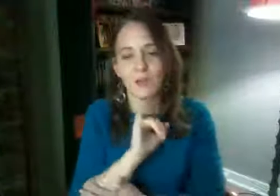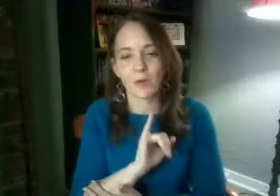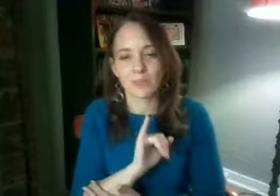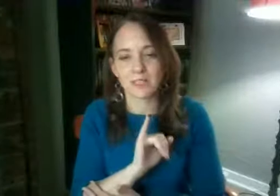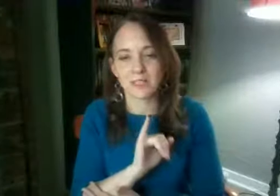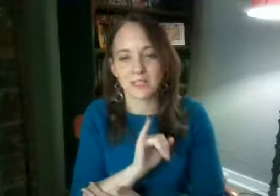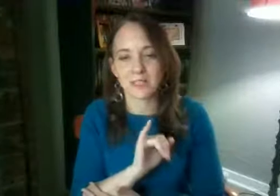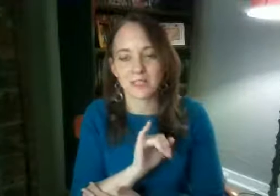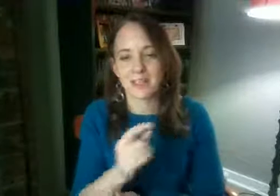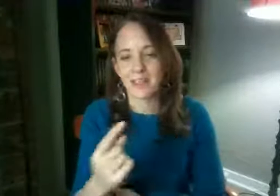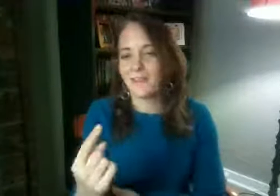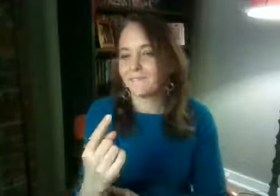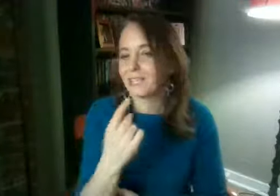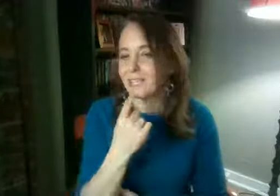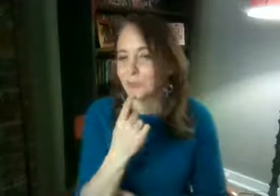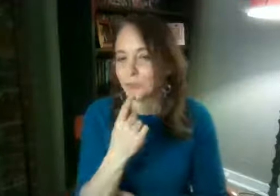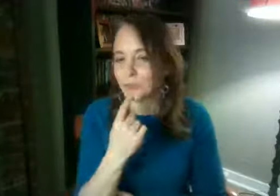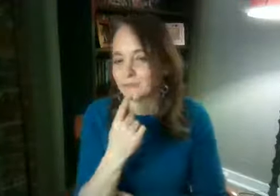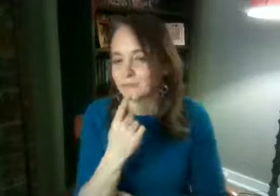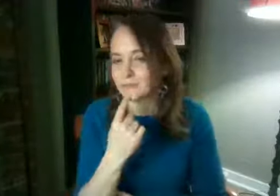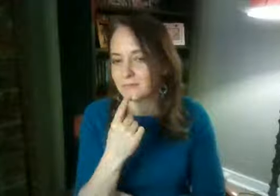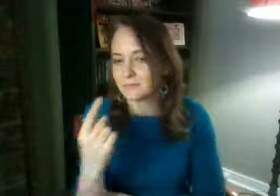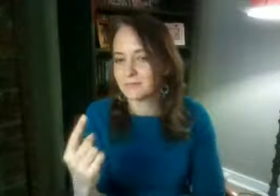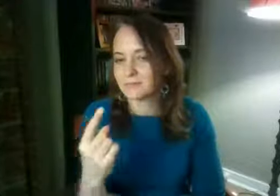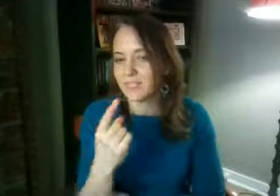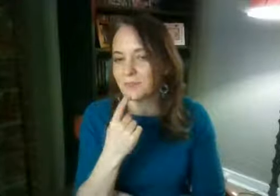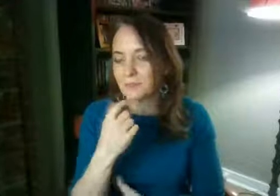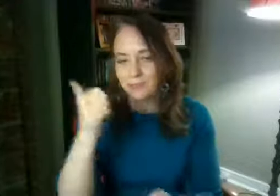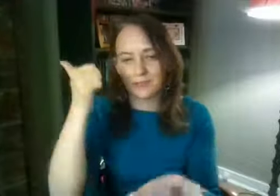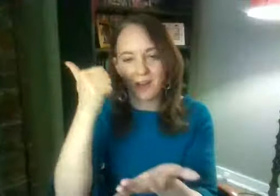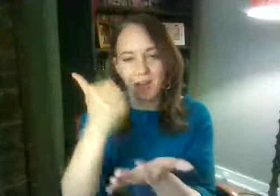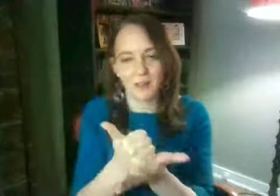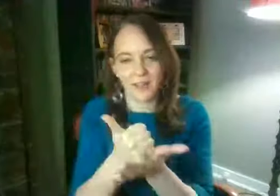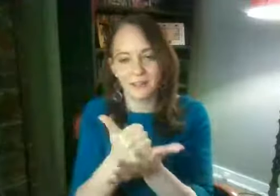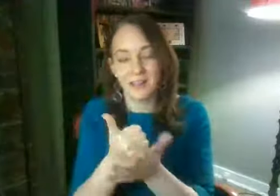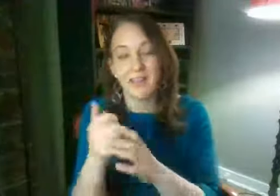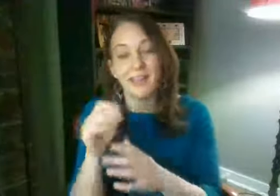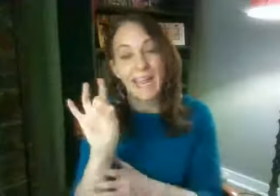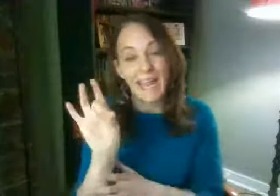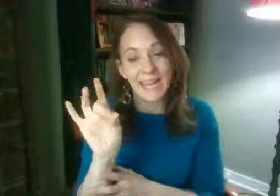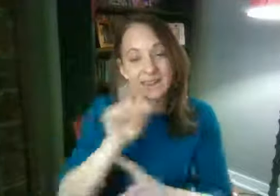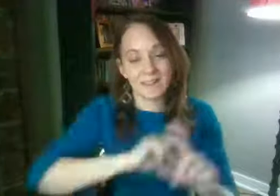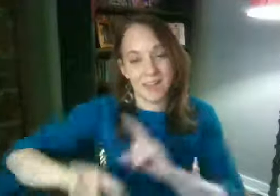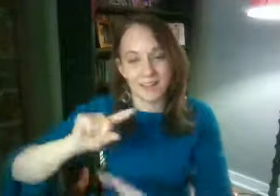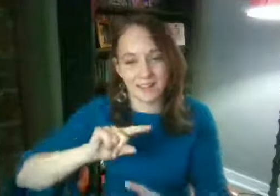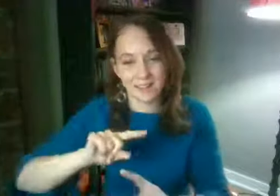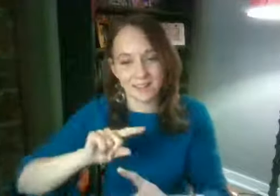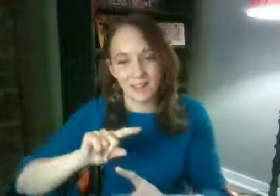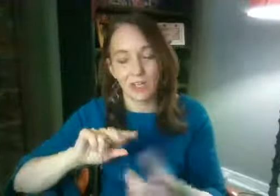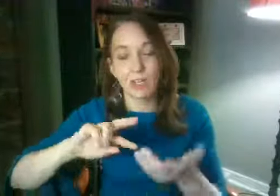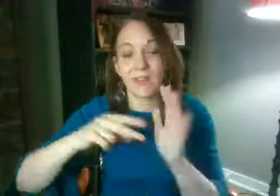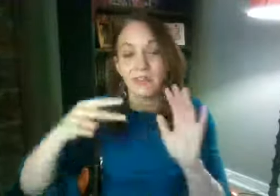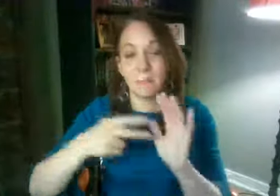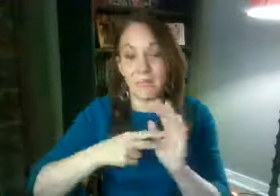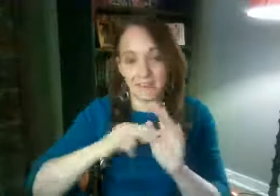Yisrael, we're up to 6. Ve'imru, imru, amen. 8 signs, you can get the